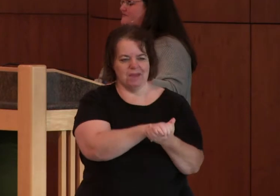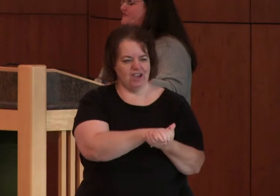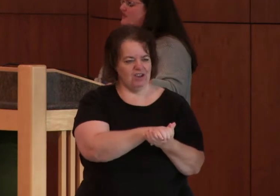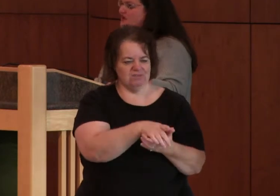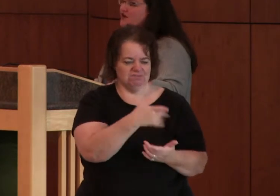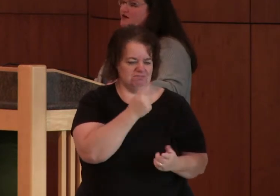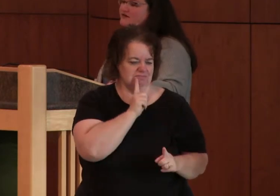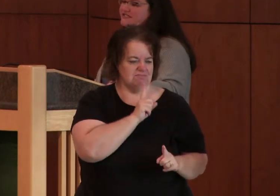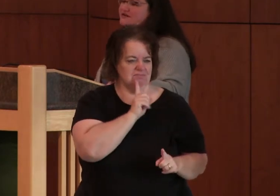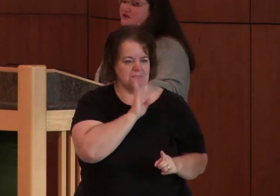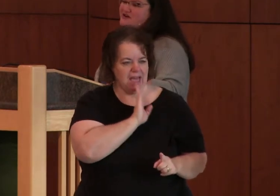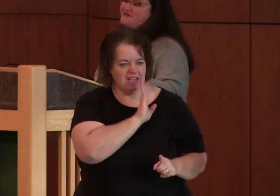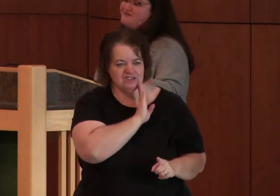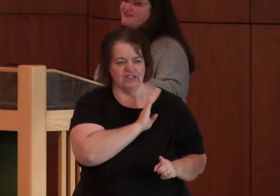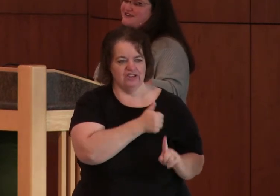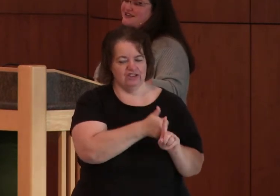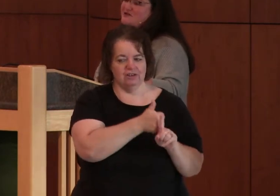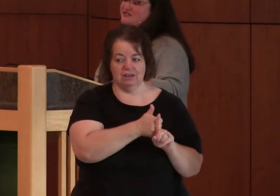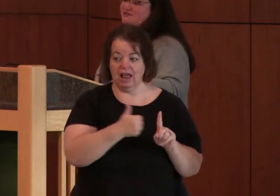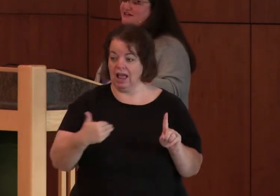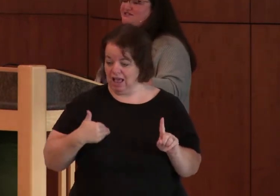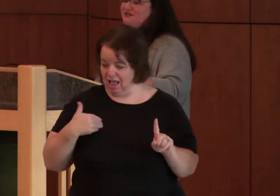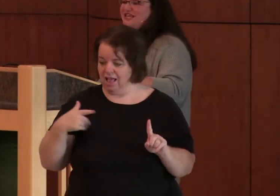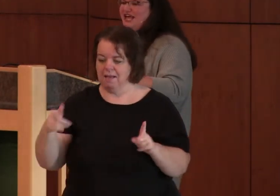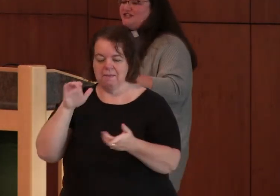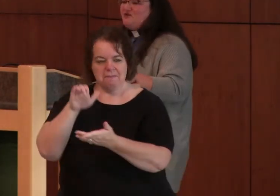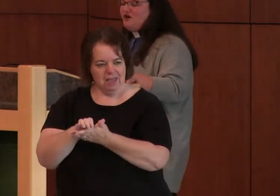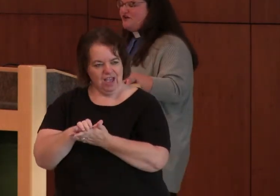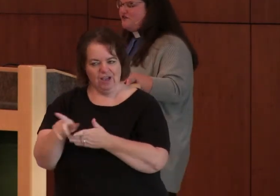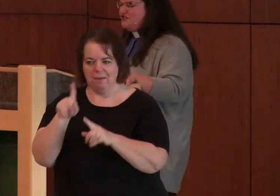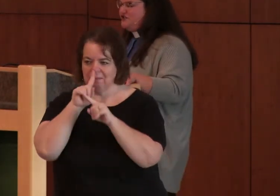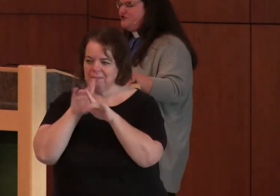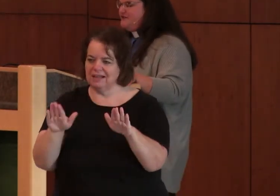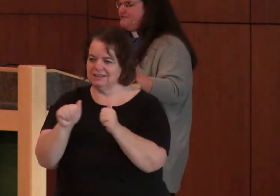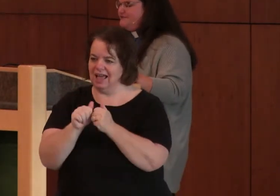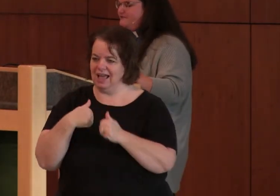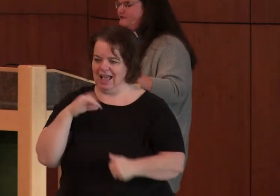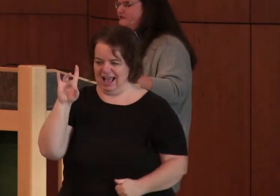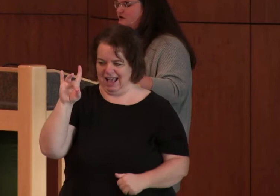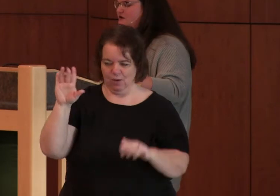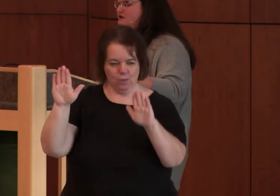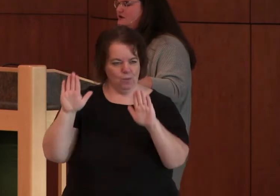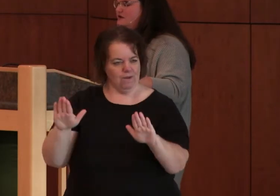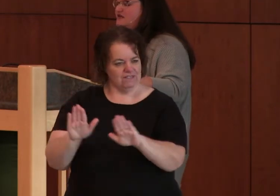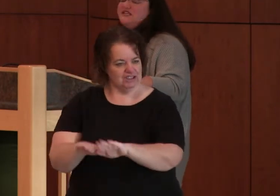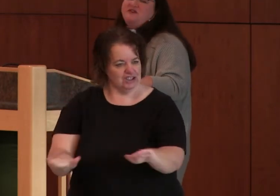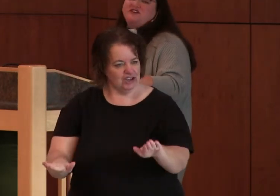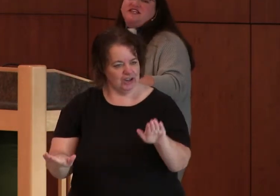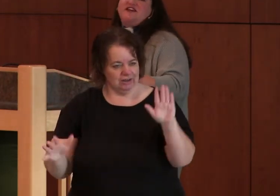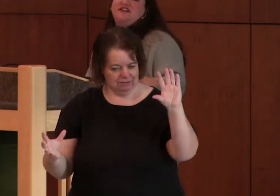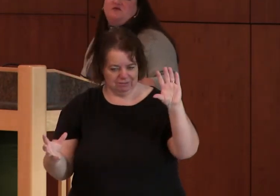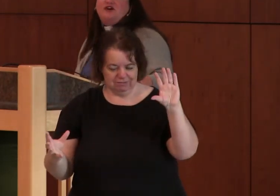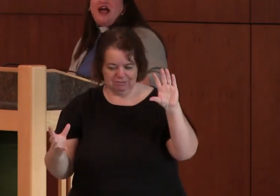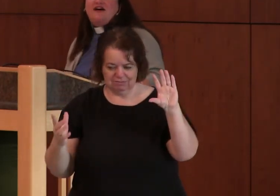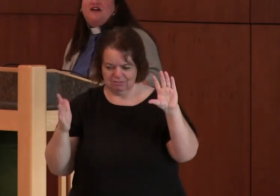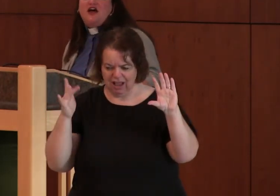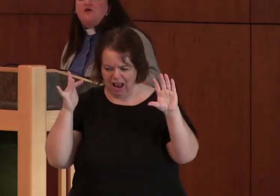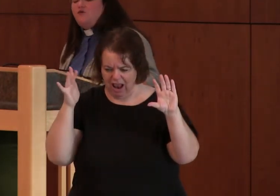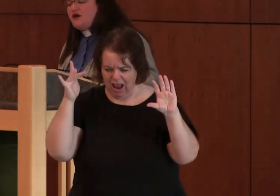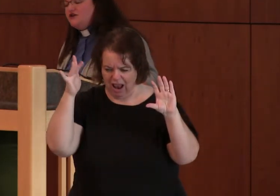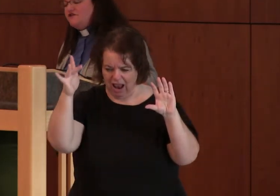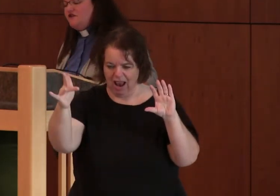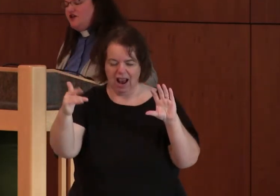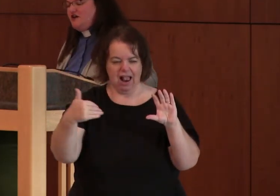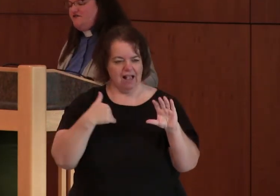farmer. The younger did marry, and he was blessed with 8 wonderful children. Some years later, they were having